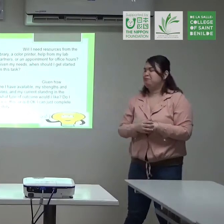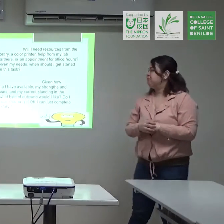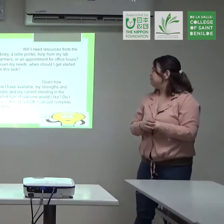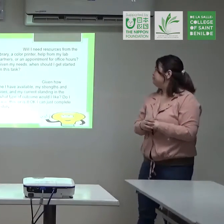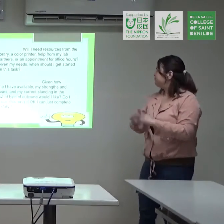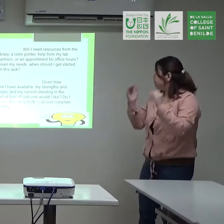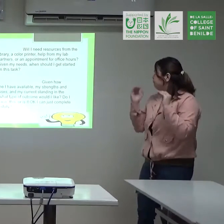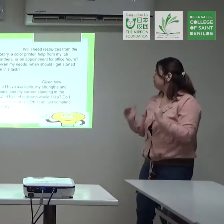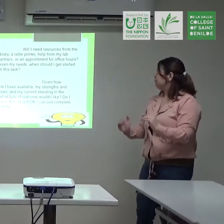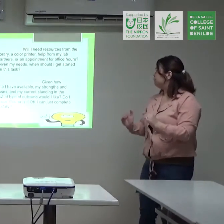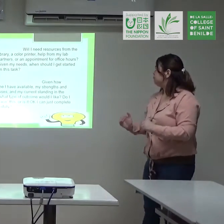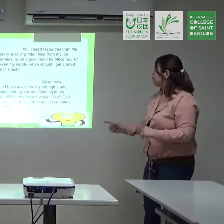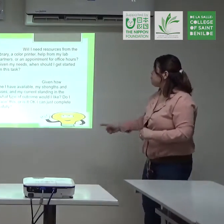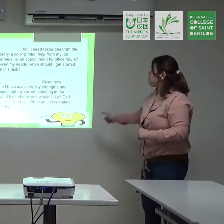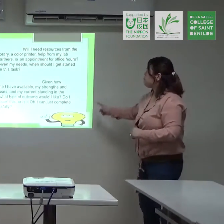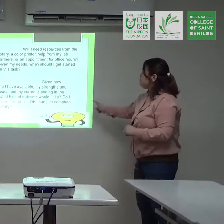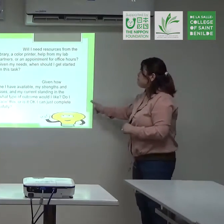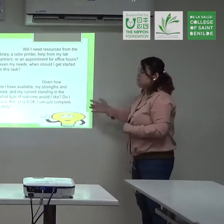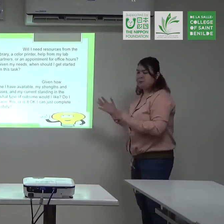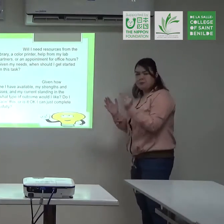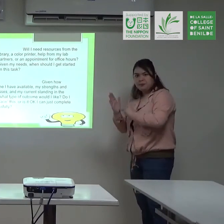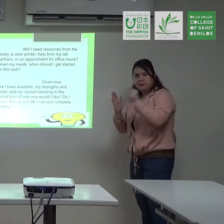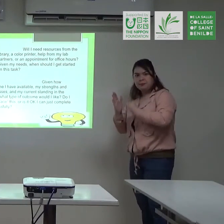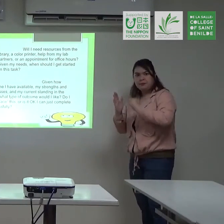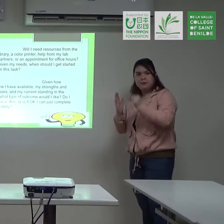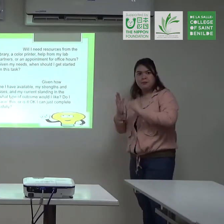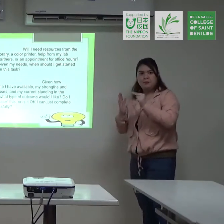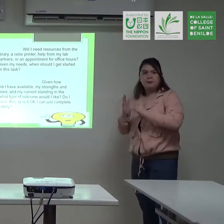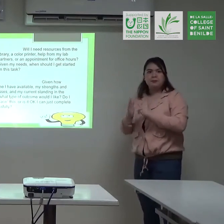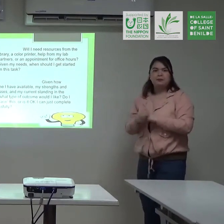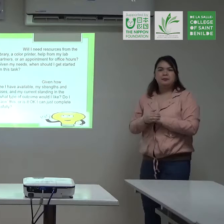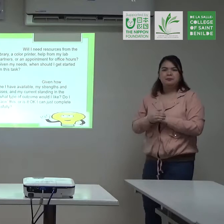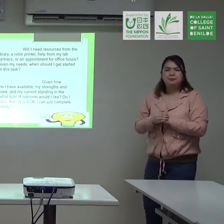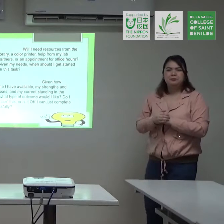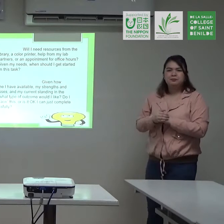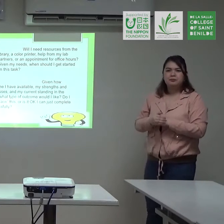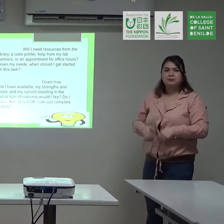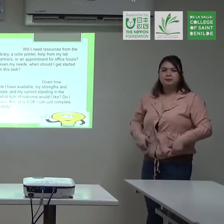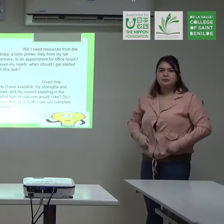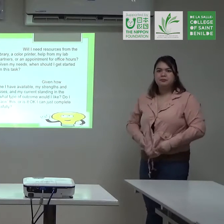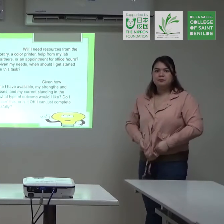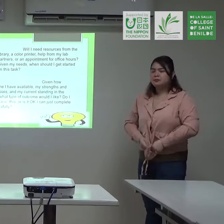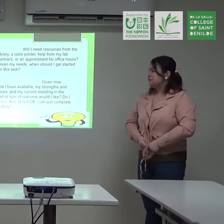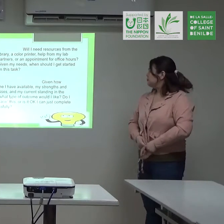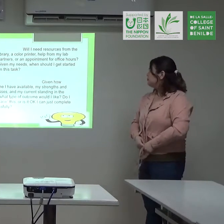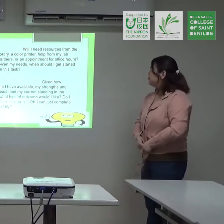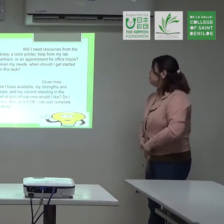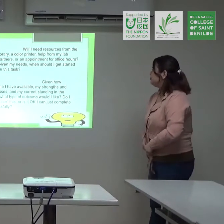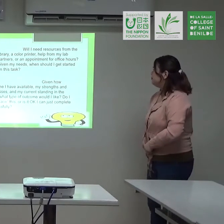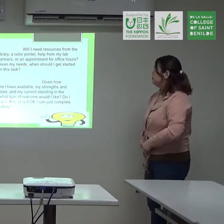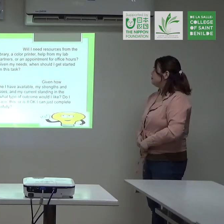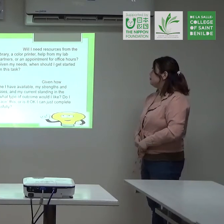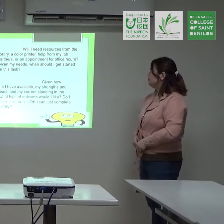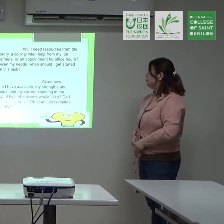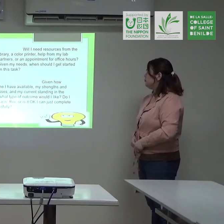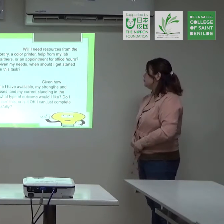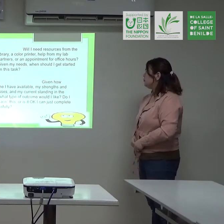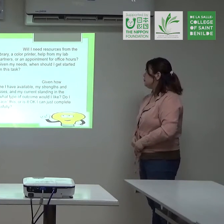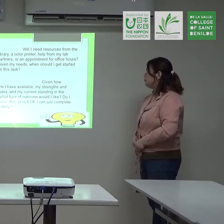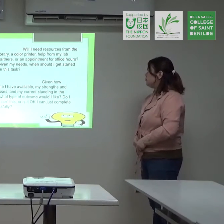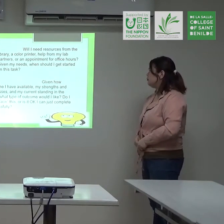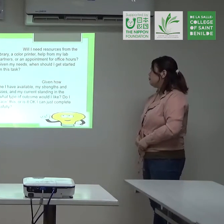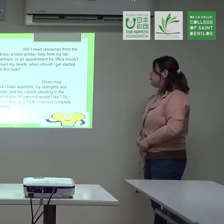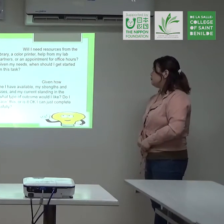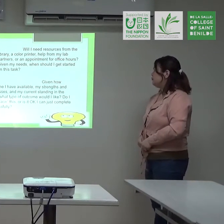Given how much time I have available, my strength and weaknesses, my current standing in the course, what type of outcome would I